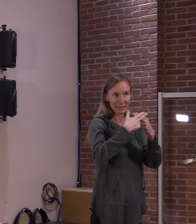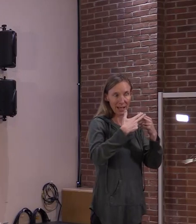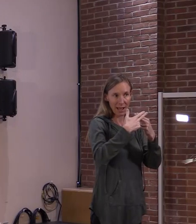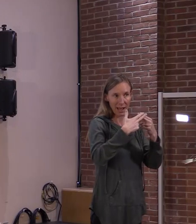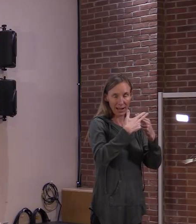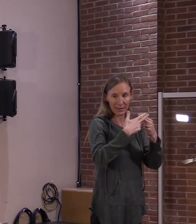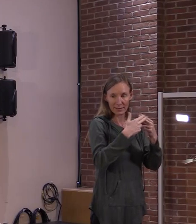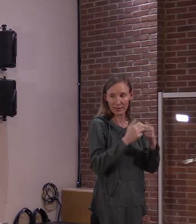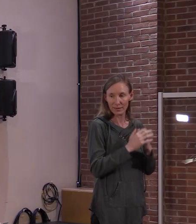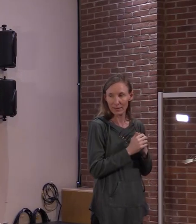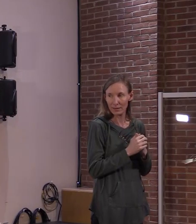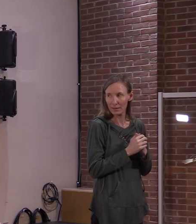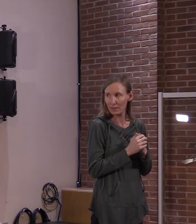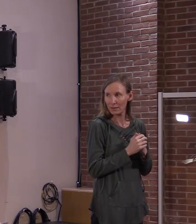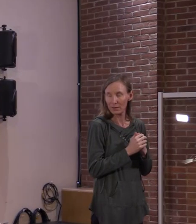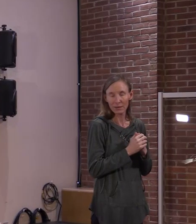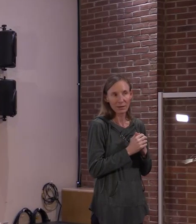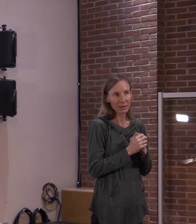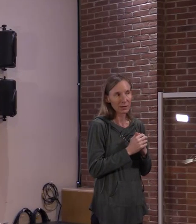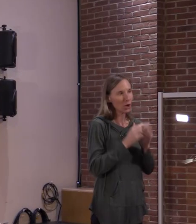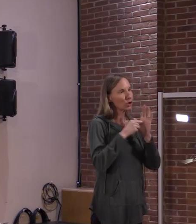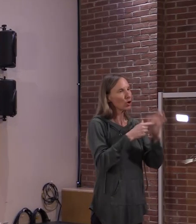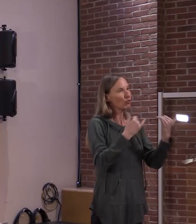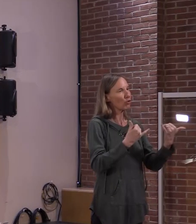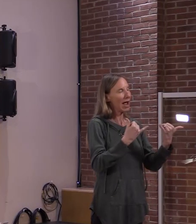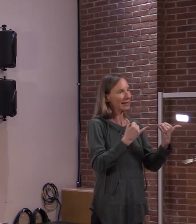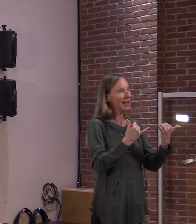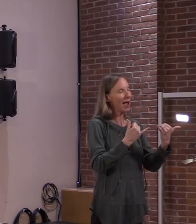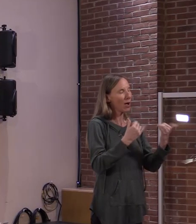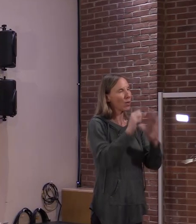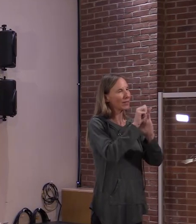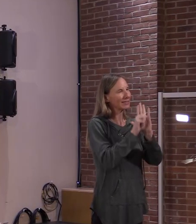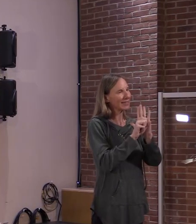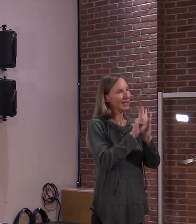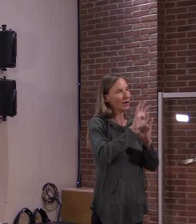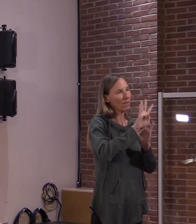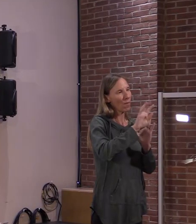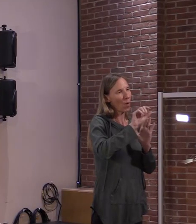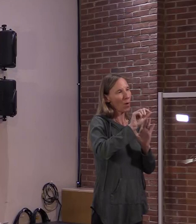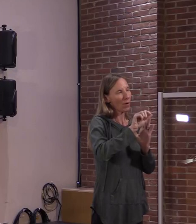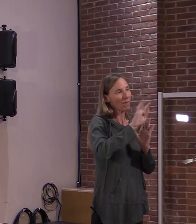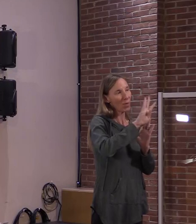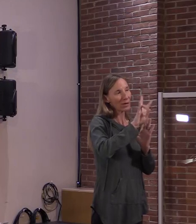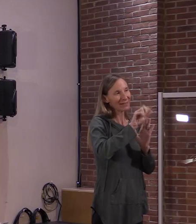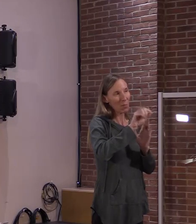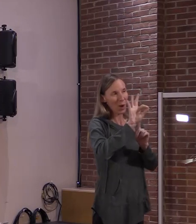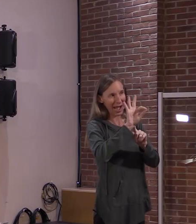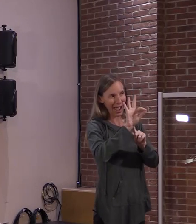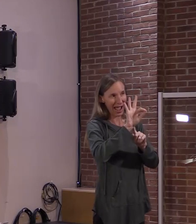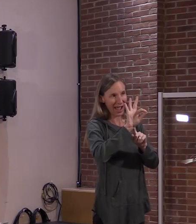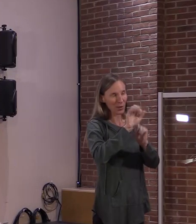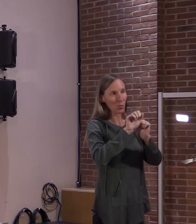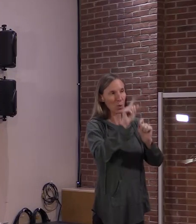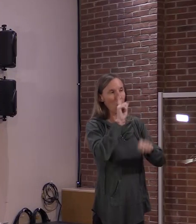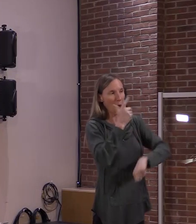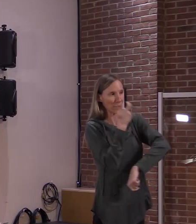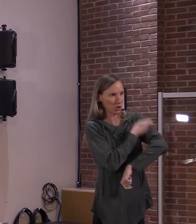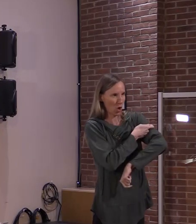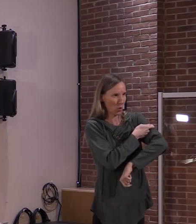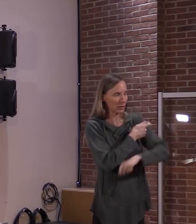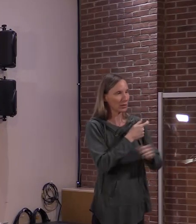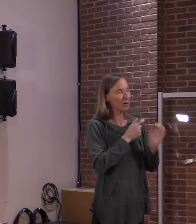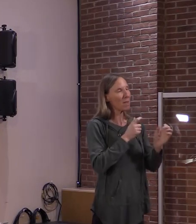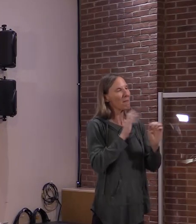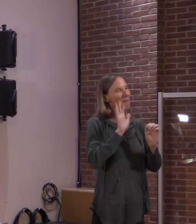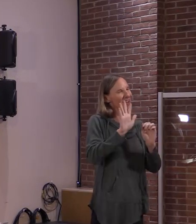goal, it shows that the state is currently at 47.9% with one plus dose, but the state's vaccine dashboard has had us